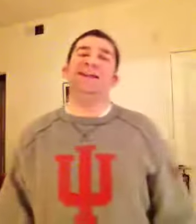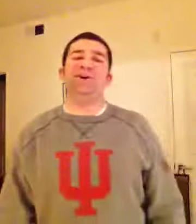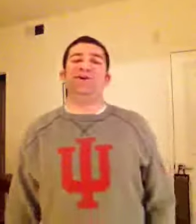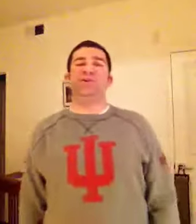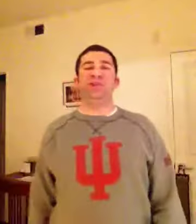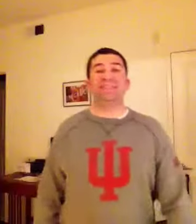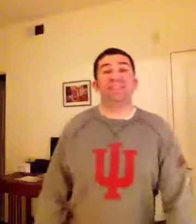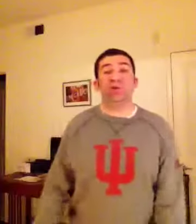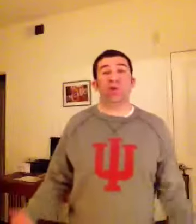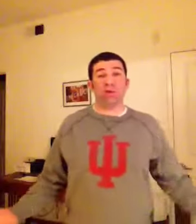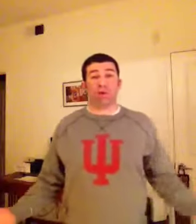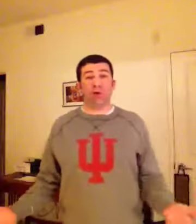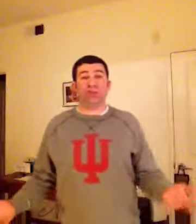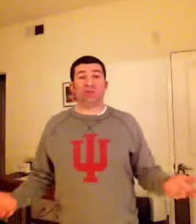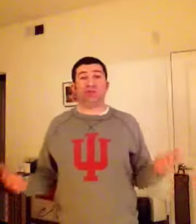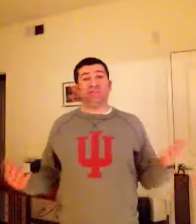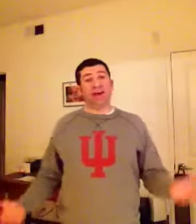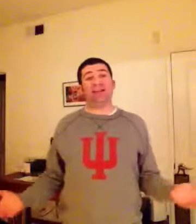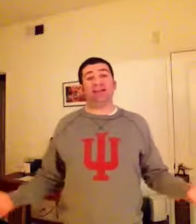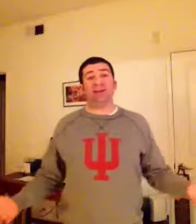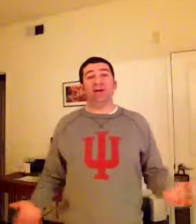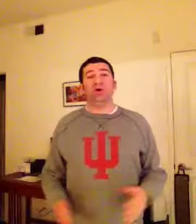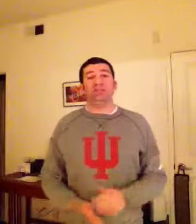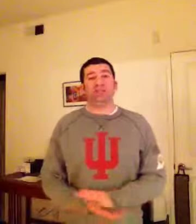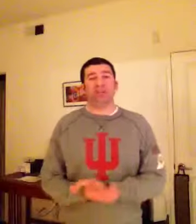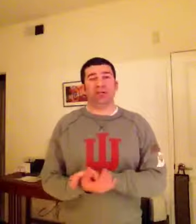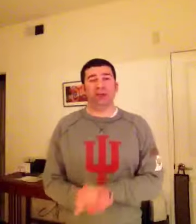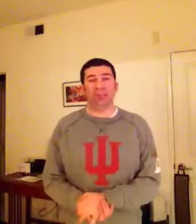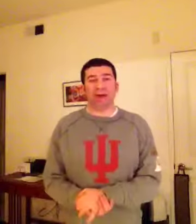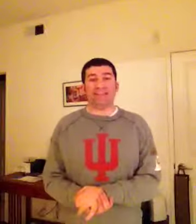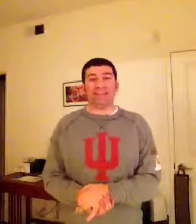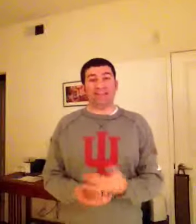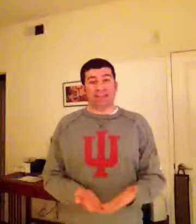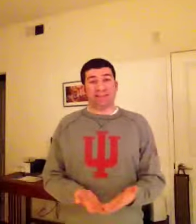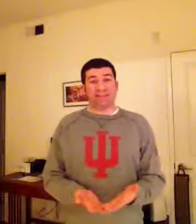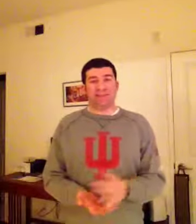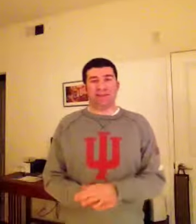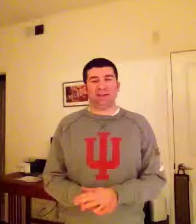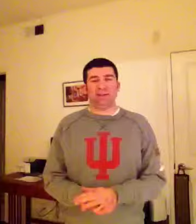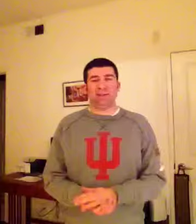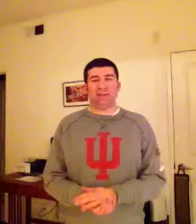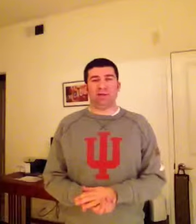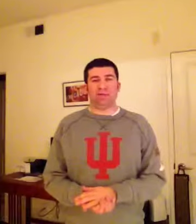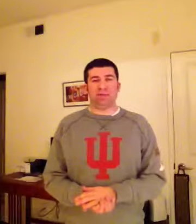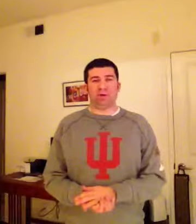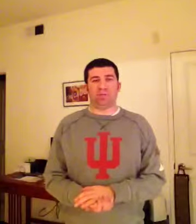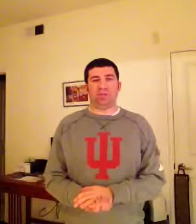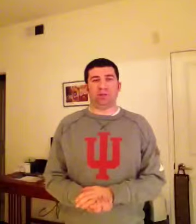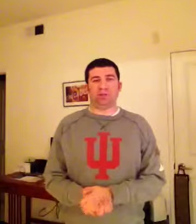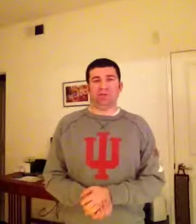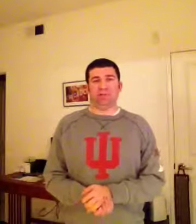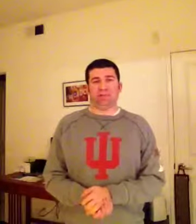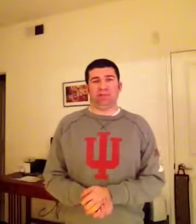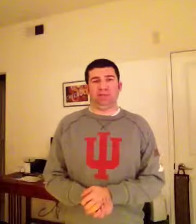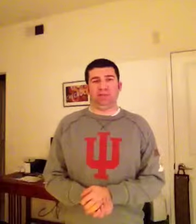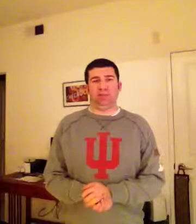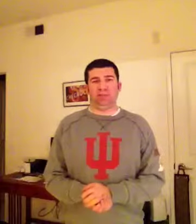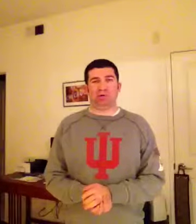Hello, this is the way we're going to sign Osei Shalom and sing it at the beginning of February for your service. So let's